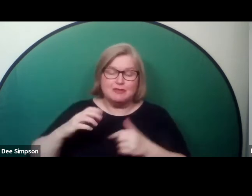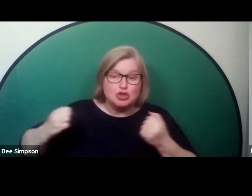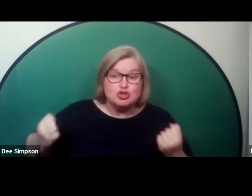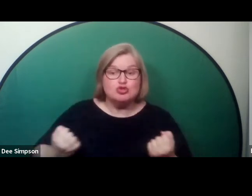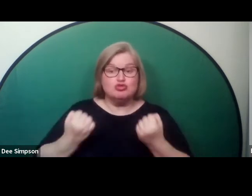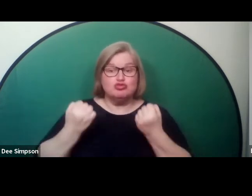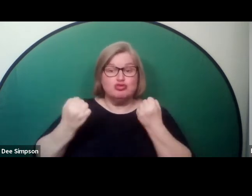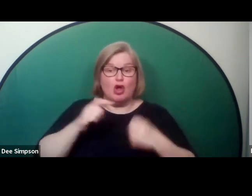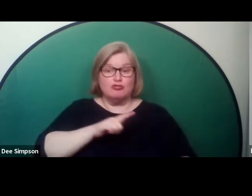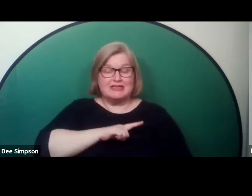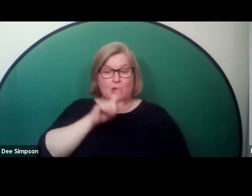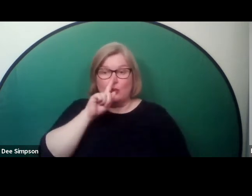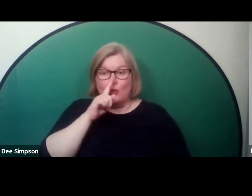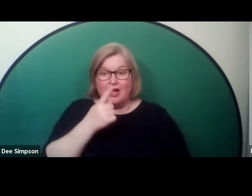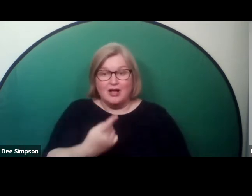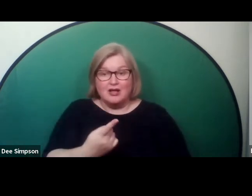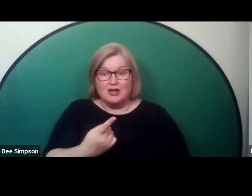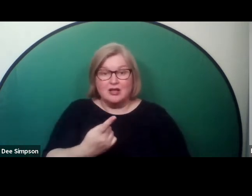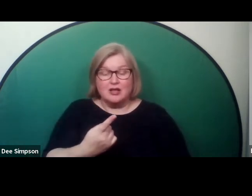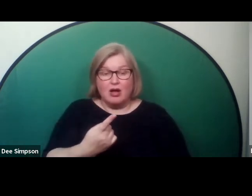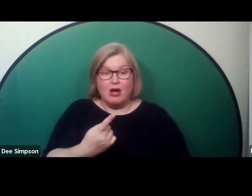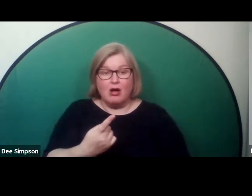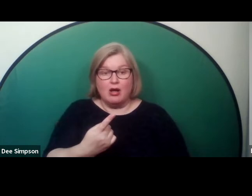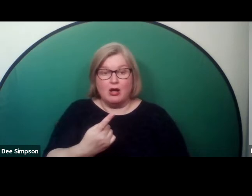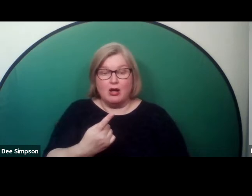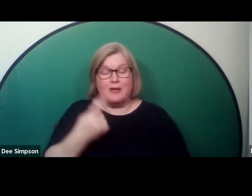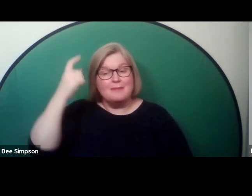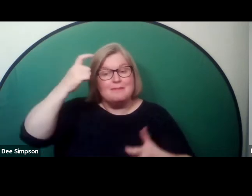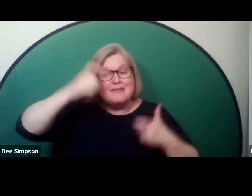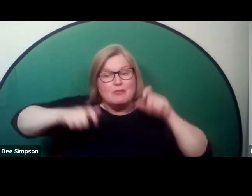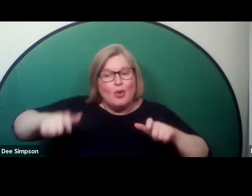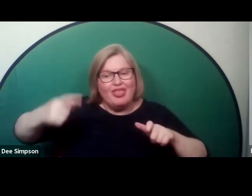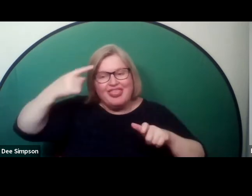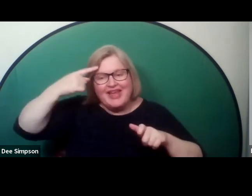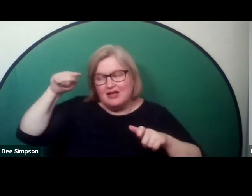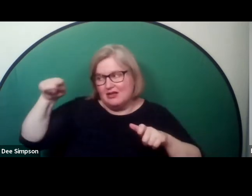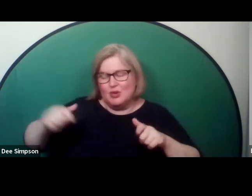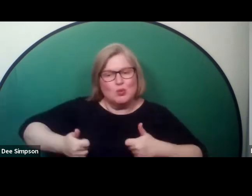supply chains and mass manufacture has a monopoly. Quality is good. It's cheap.